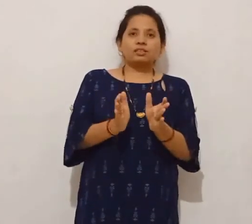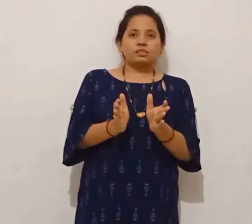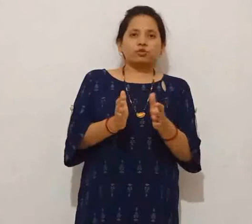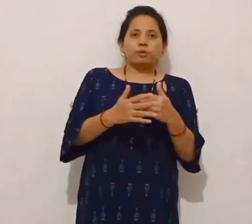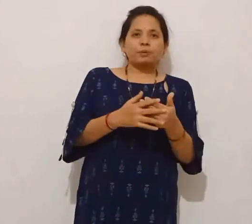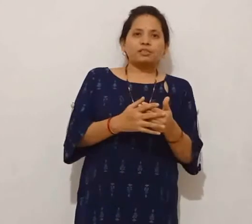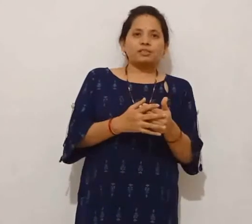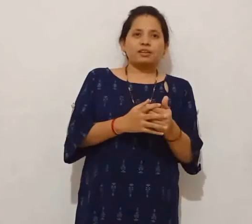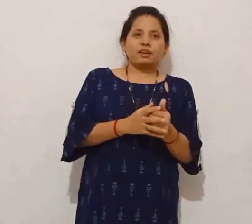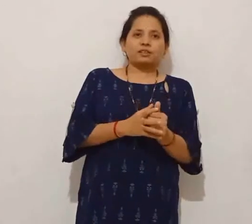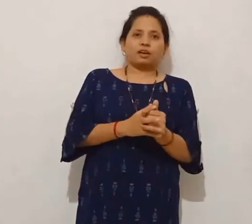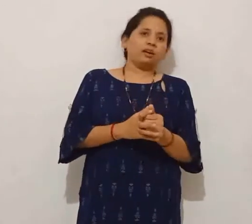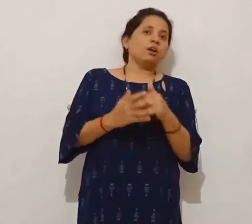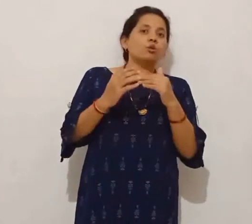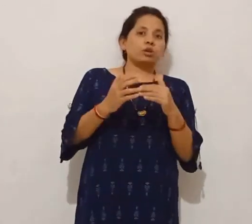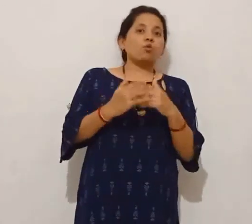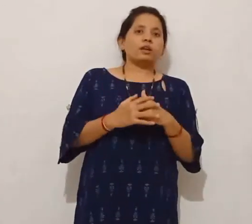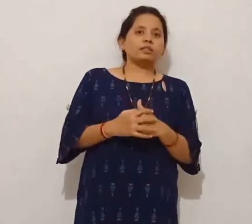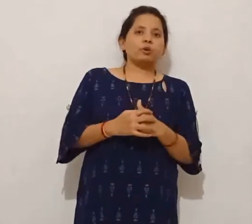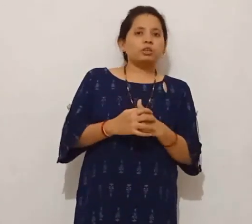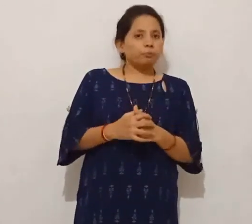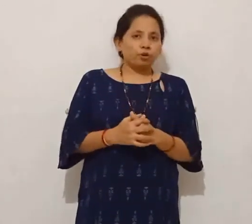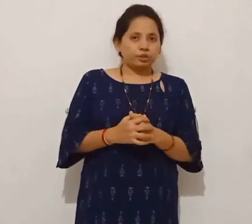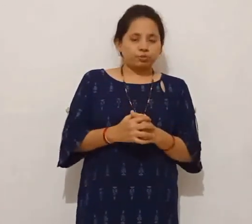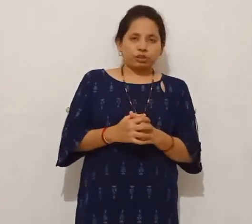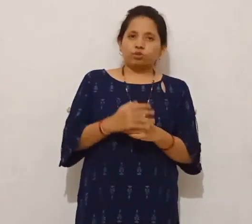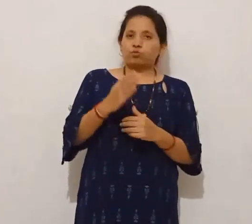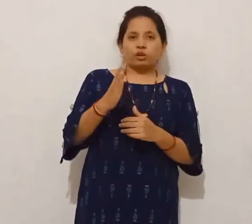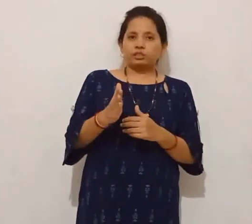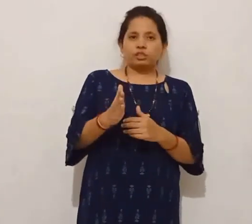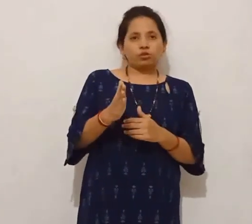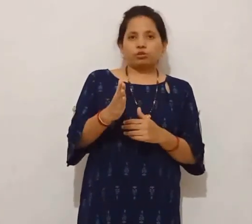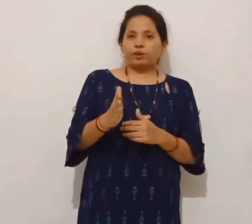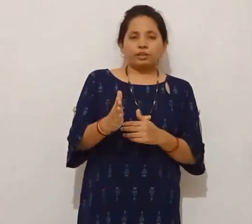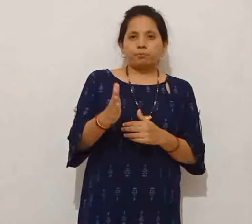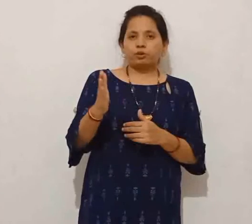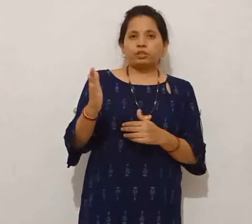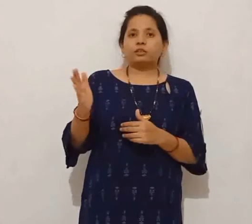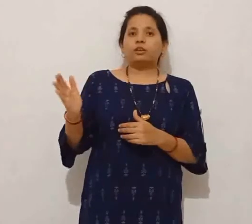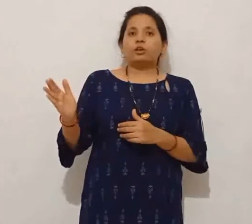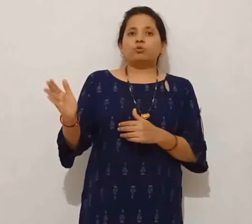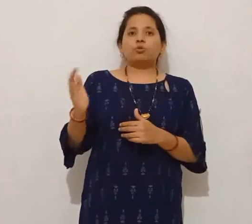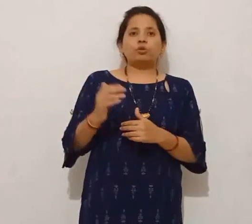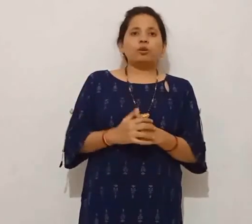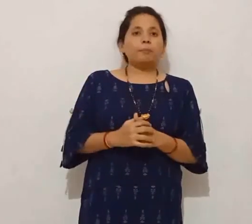jo bhi hum purchase karke laate hain uska quality bahut important hota hai. So quality is also very important to go